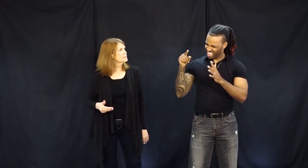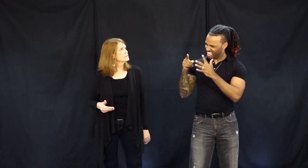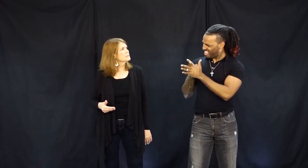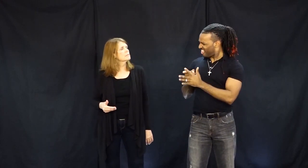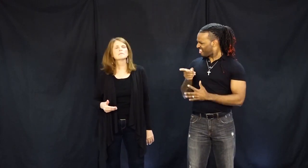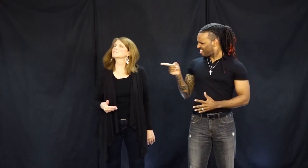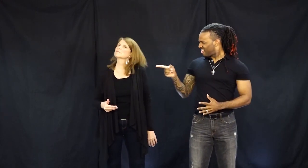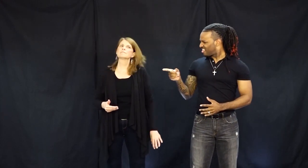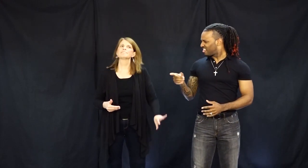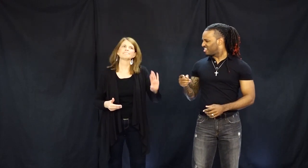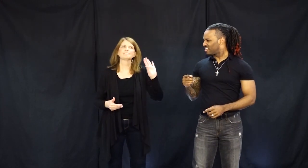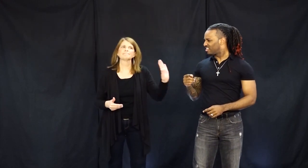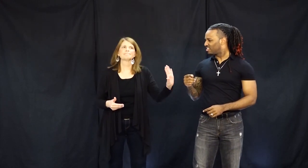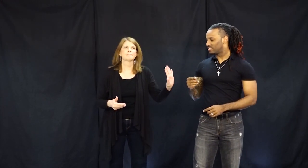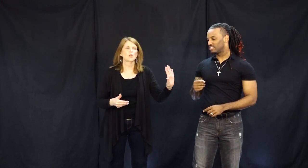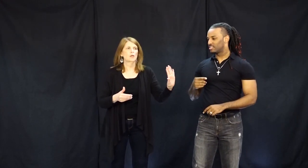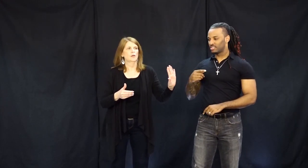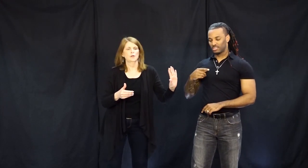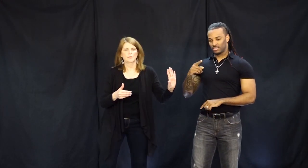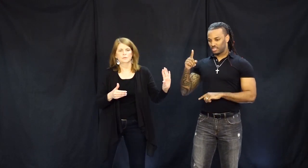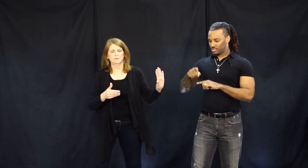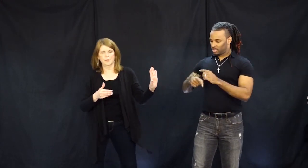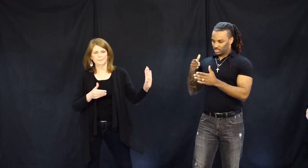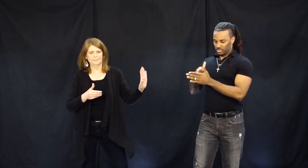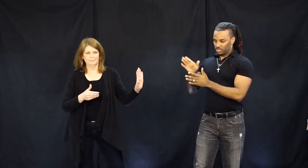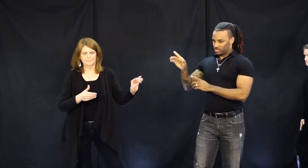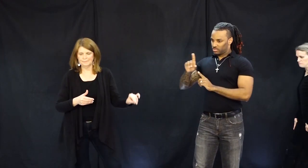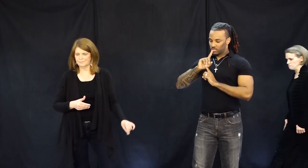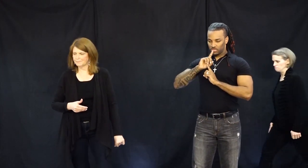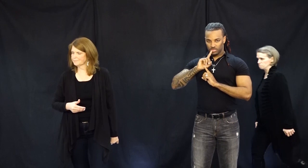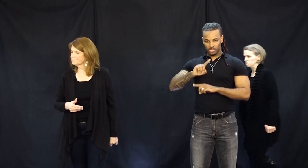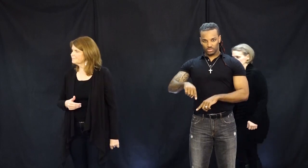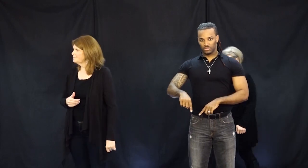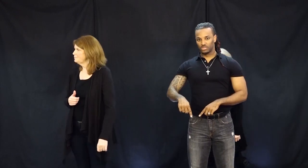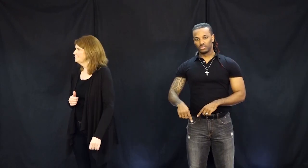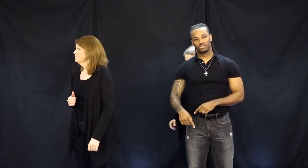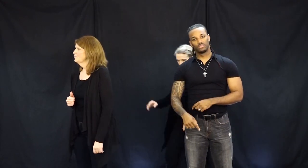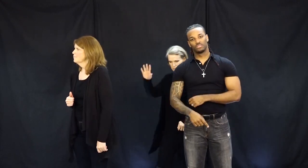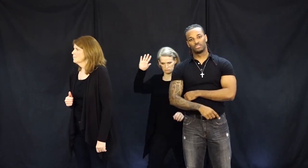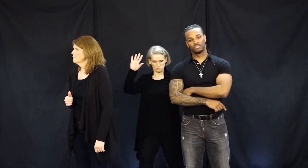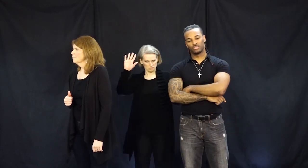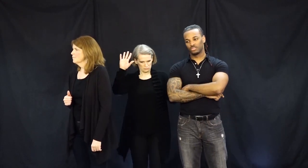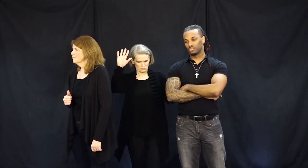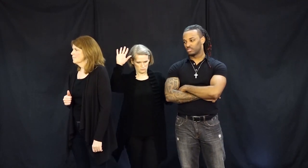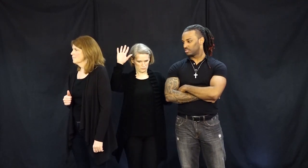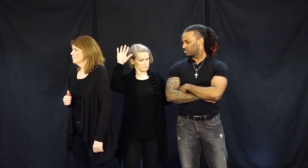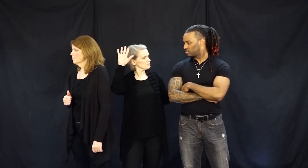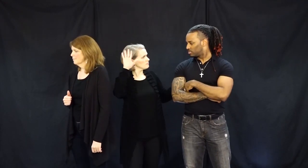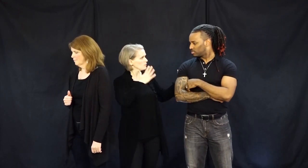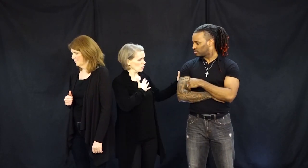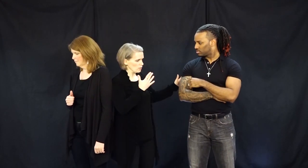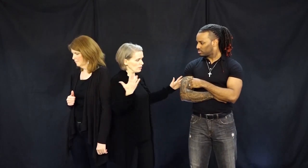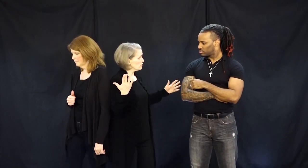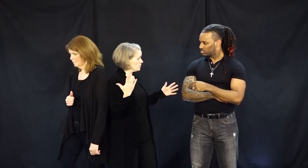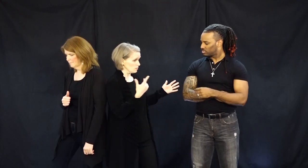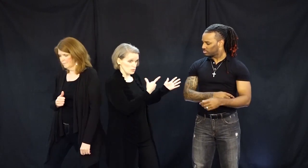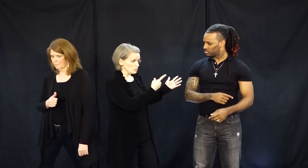him to it. I can't disobey direct orders. Then I'll do it. Alexander, you're the closest friend I've